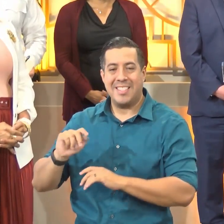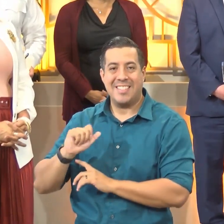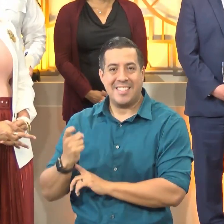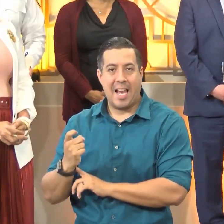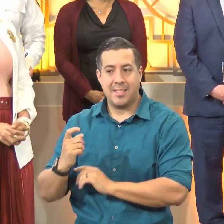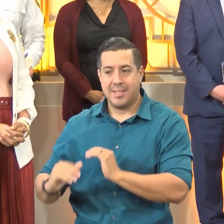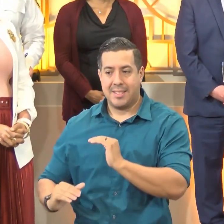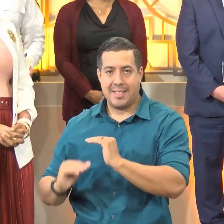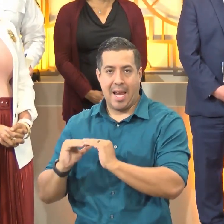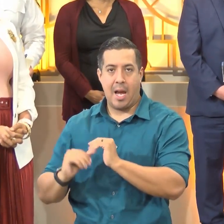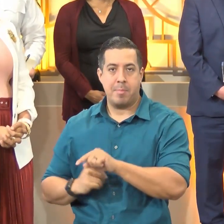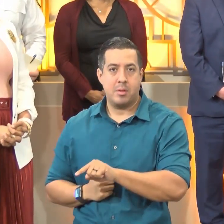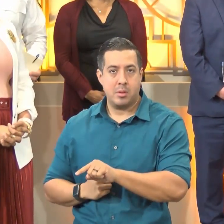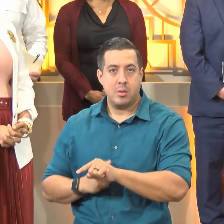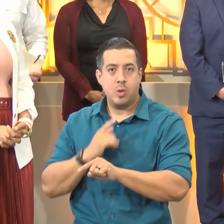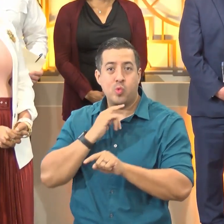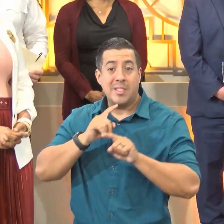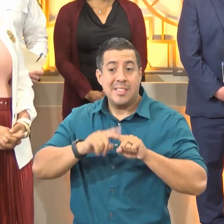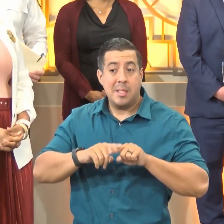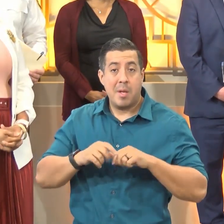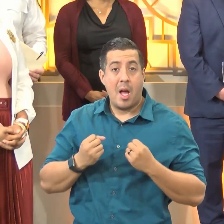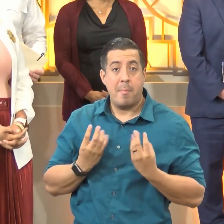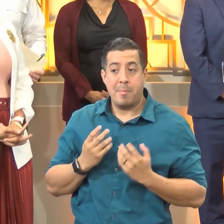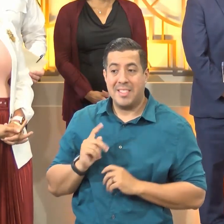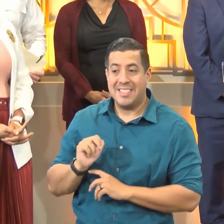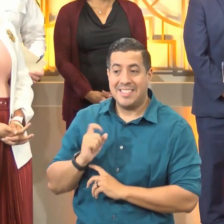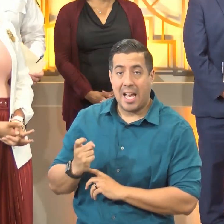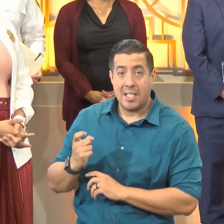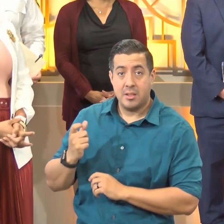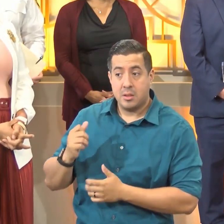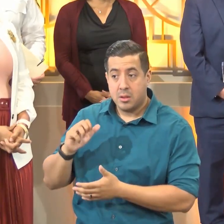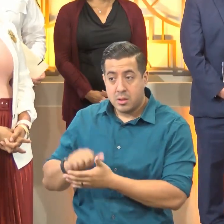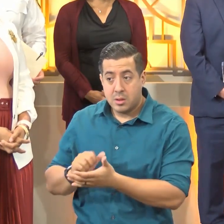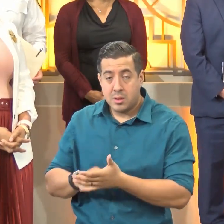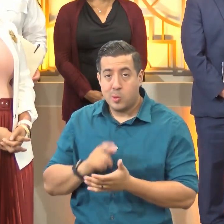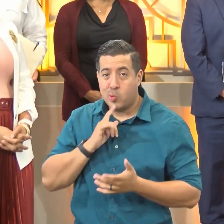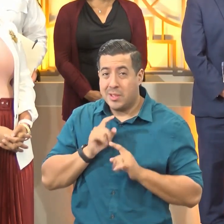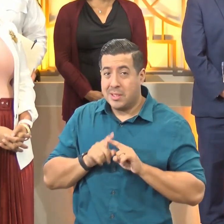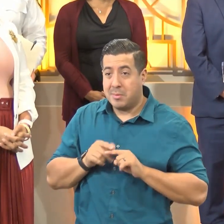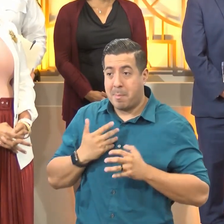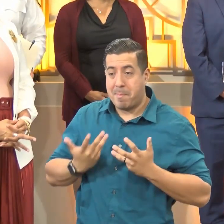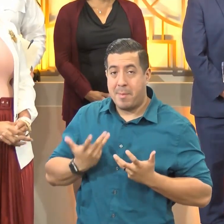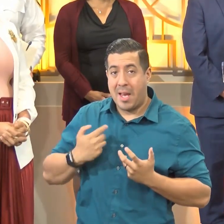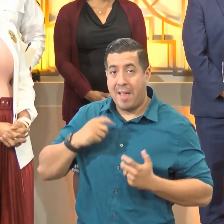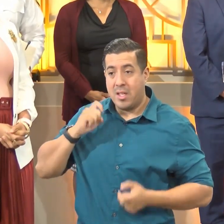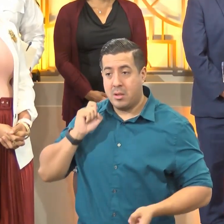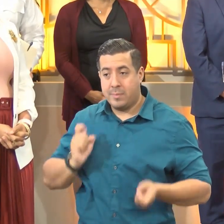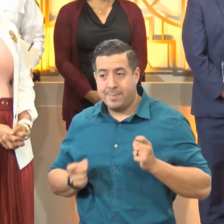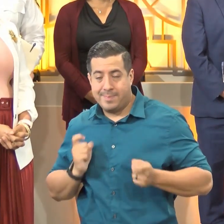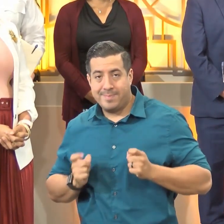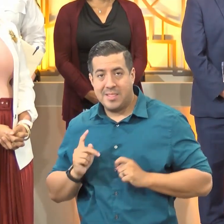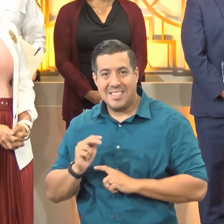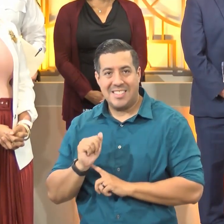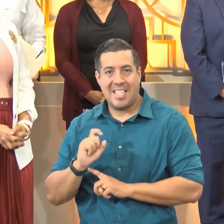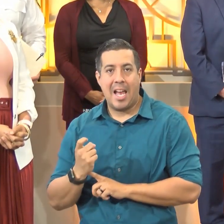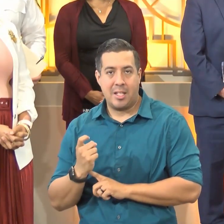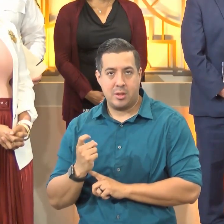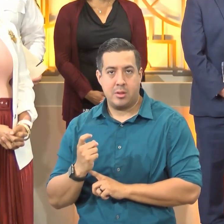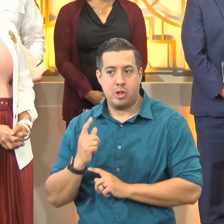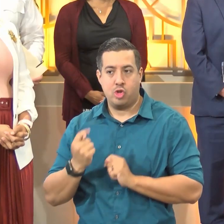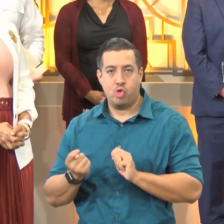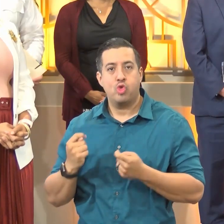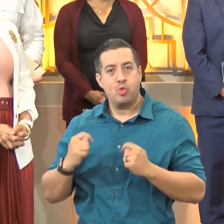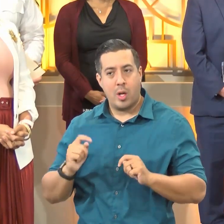cap. Depending on the taxable valuation, we may have to adjust our tax rate to